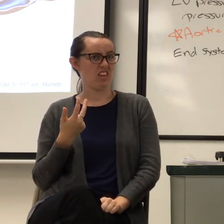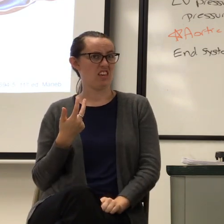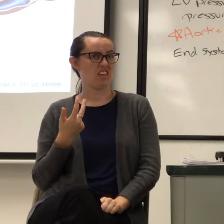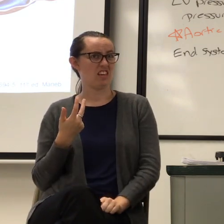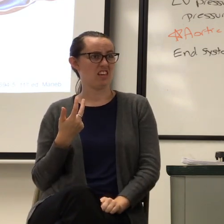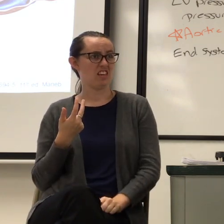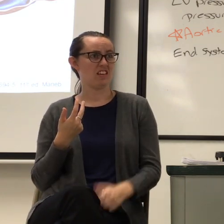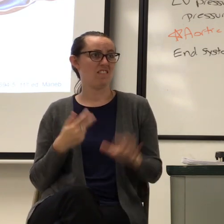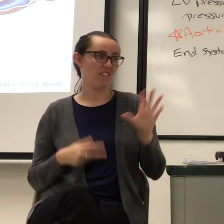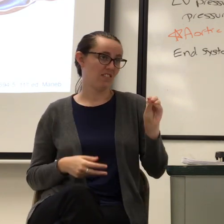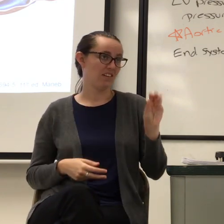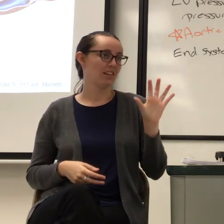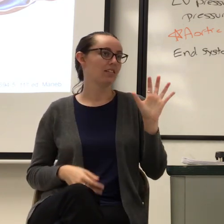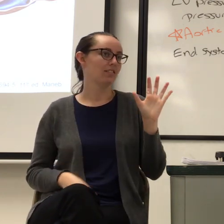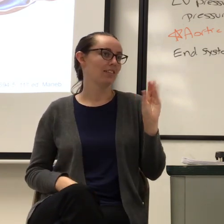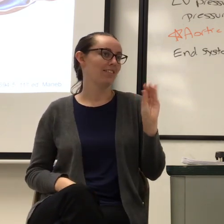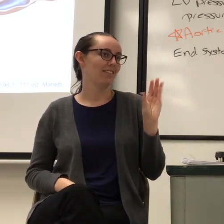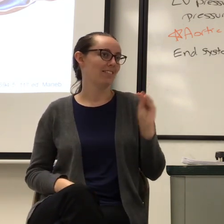50.